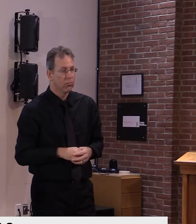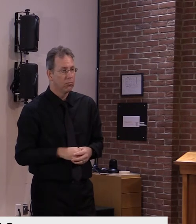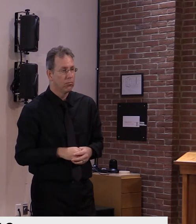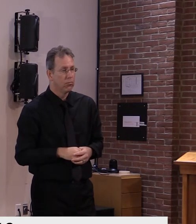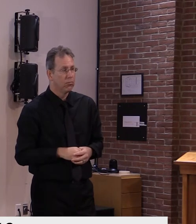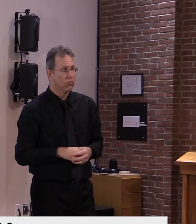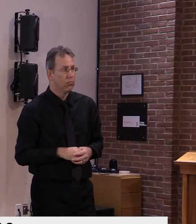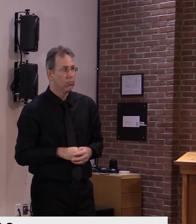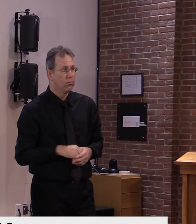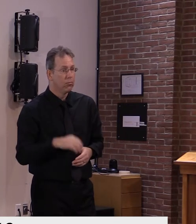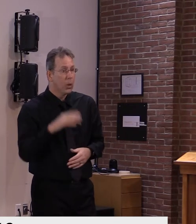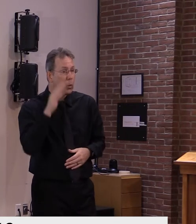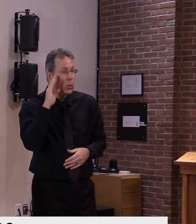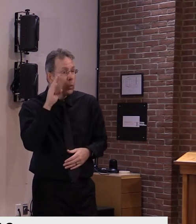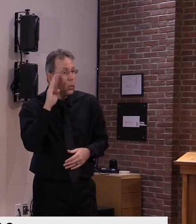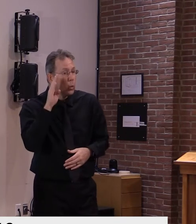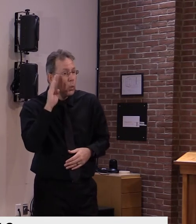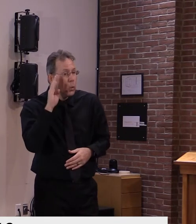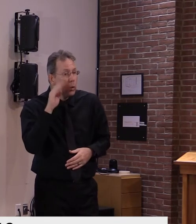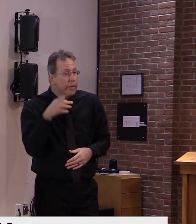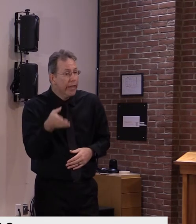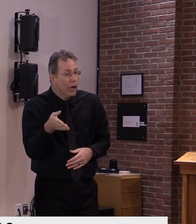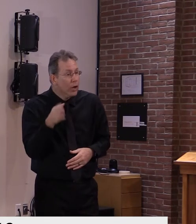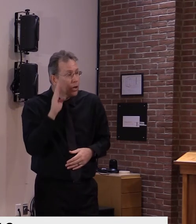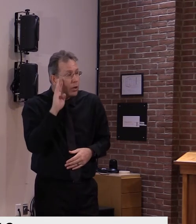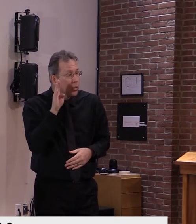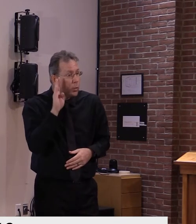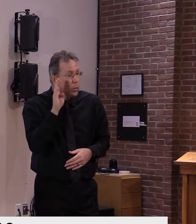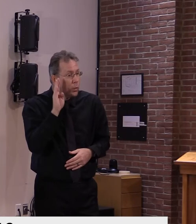Joel, it's star 6 on mute.